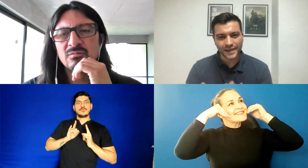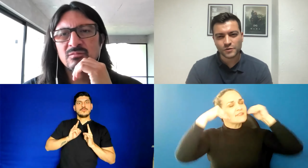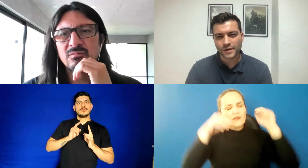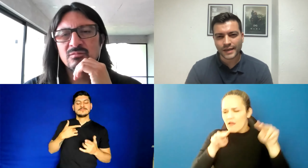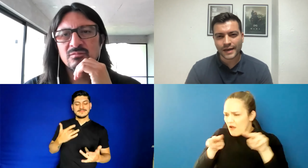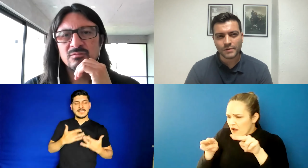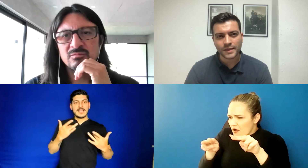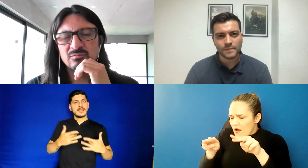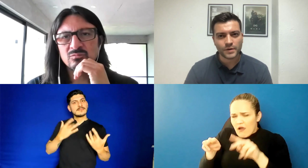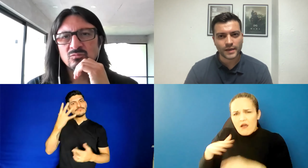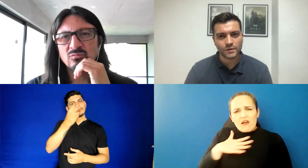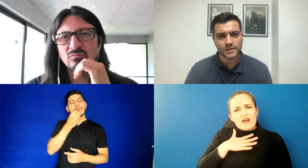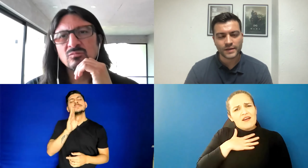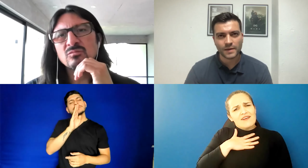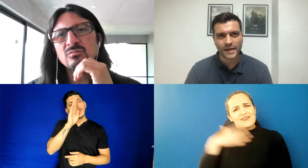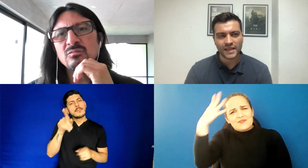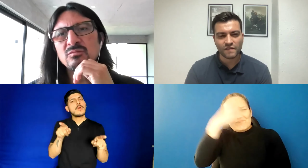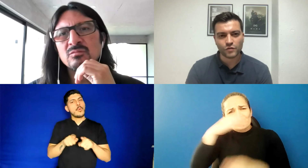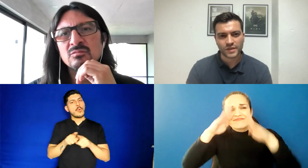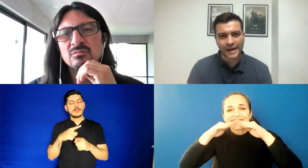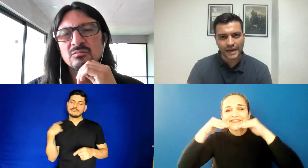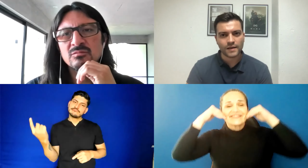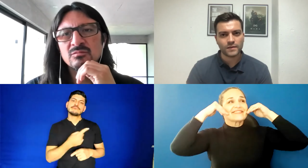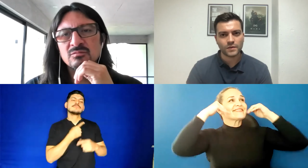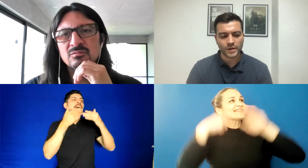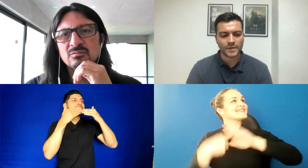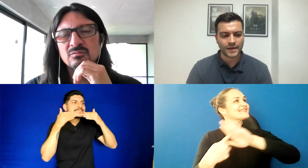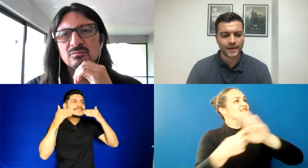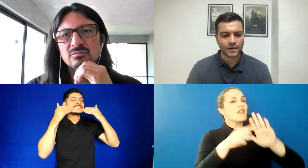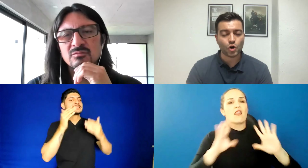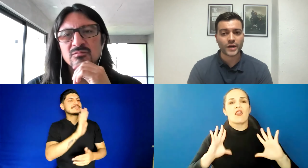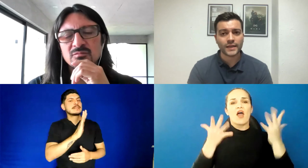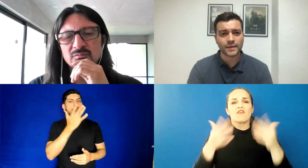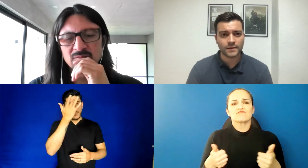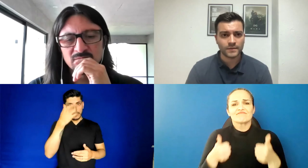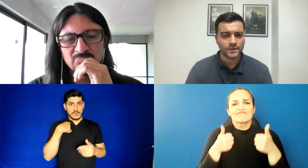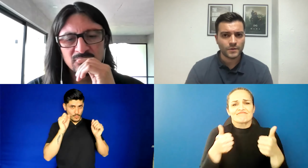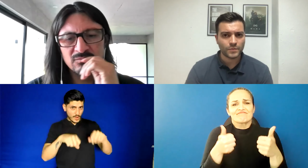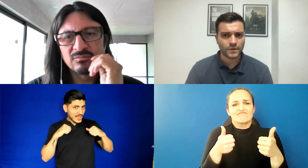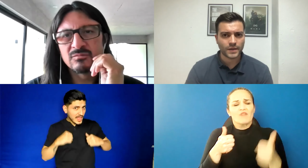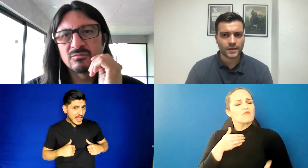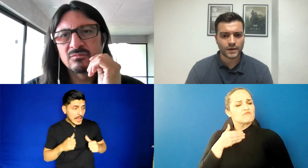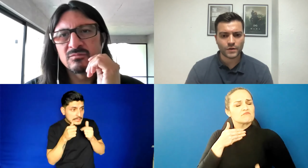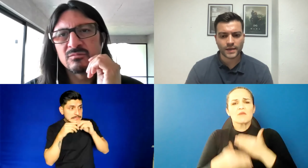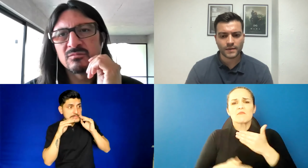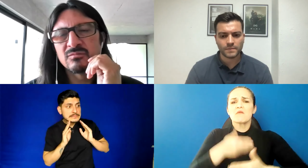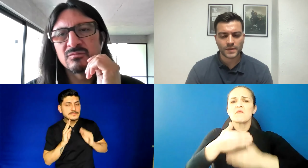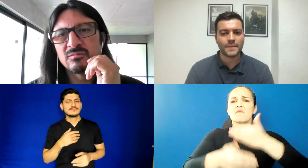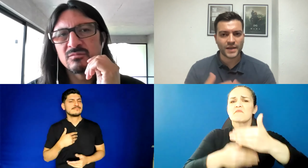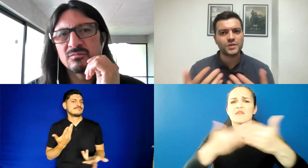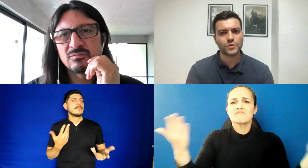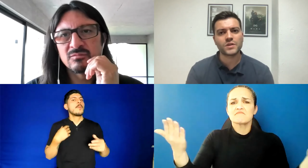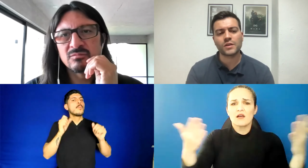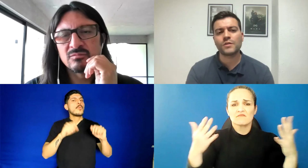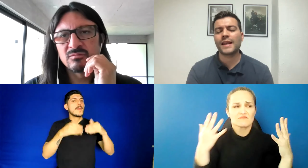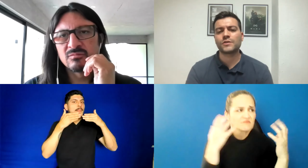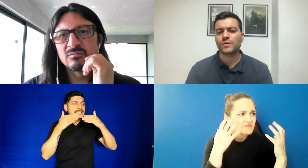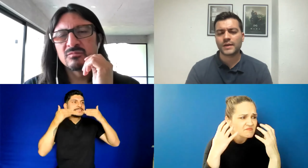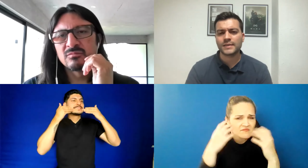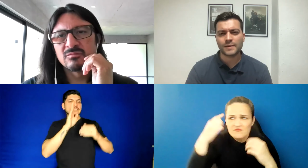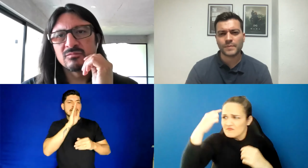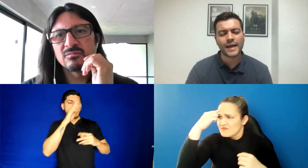so that's the beautiful thing about all this. You always have to smile in life, because there's always a way to address it in the